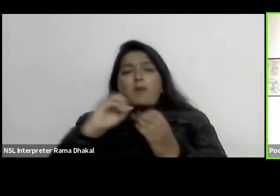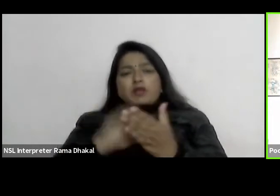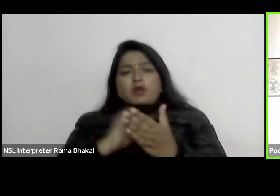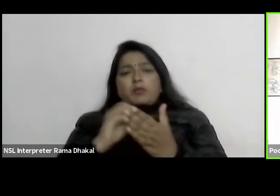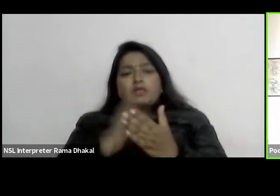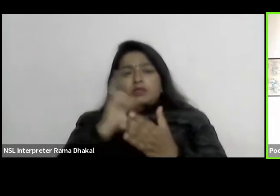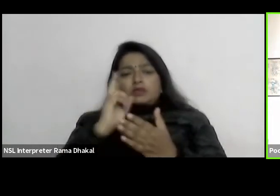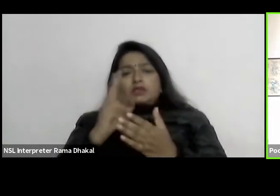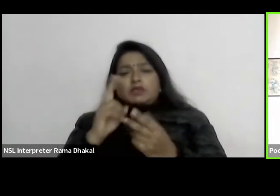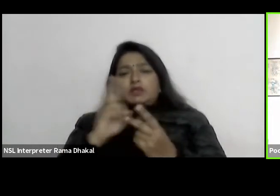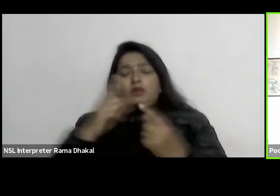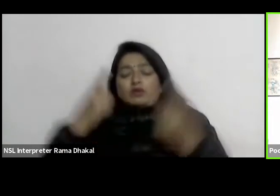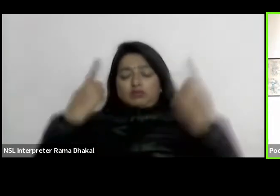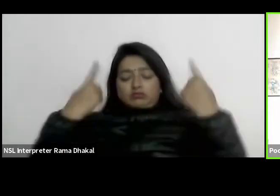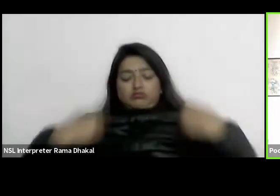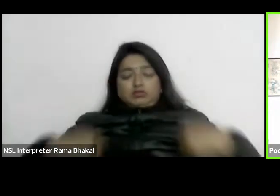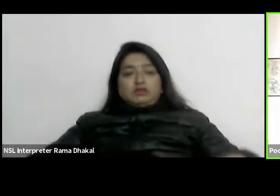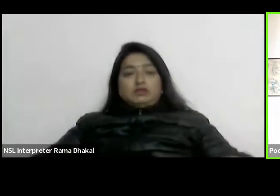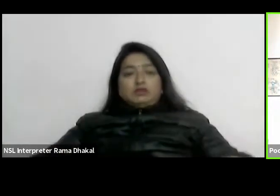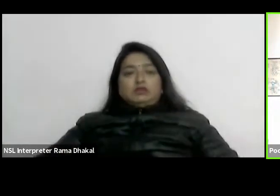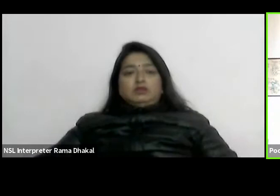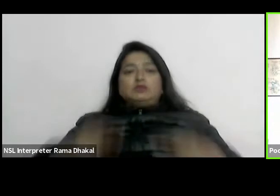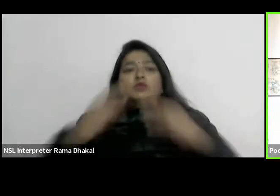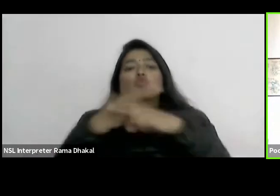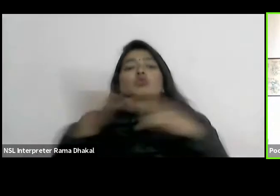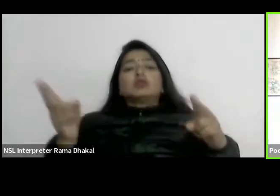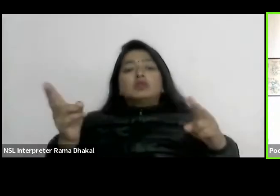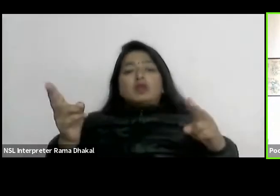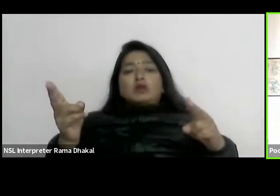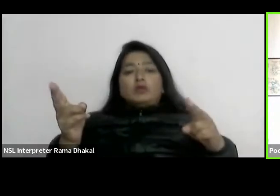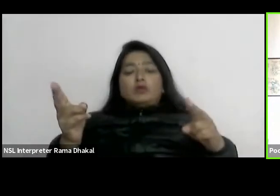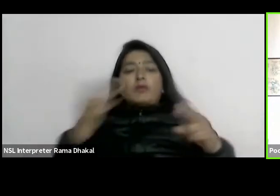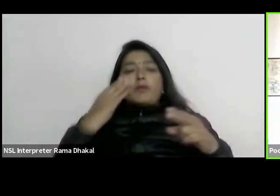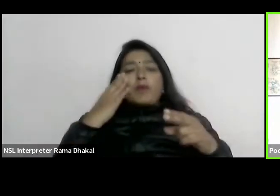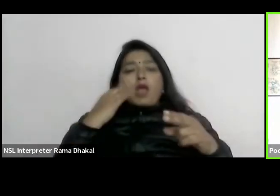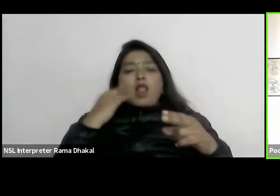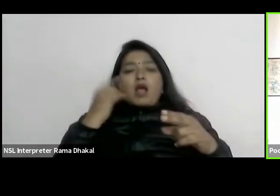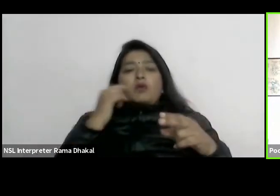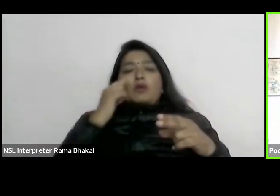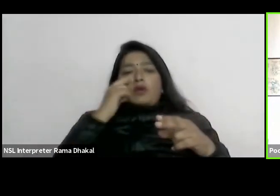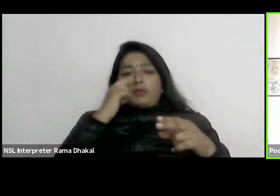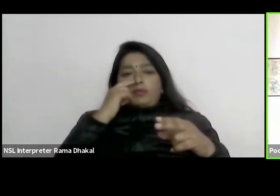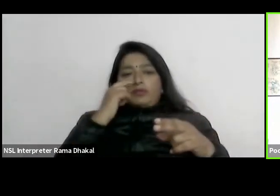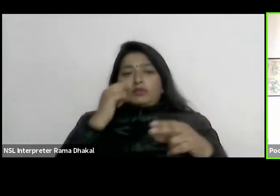around bodily autonomy of women and girls, and then we'll move